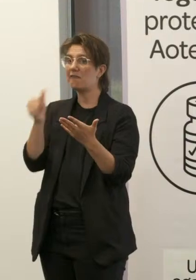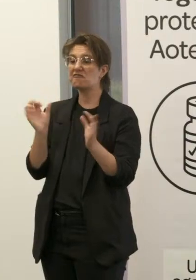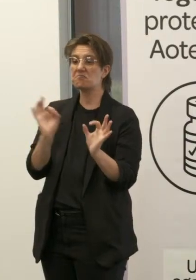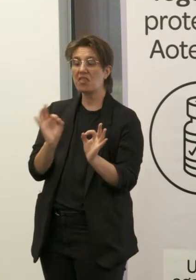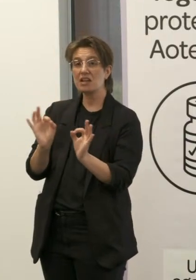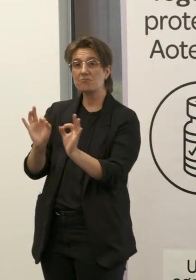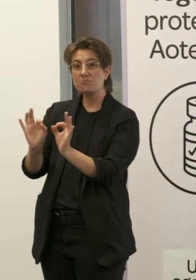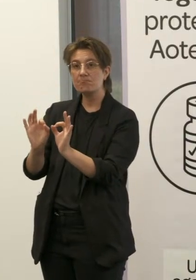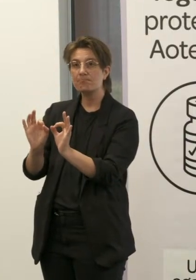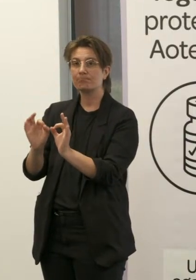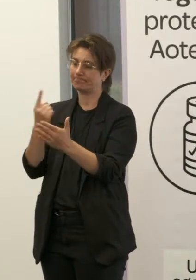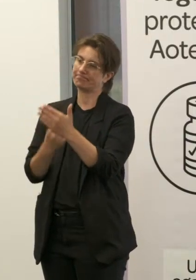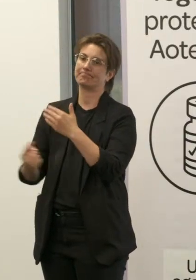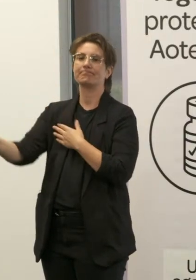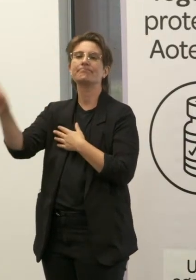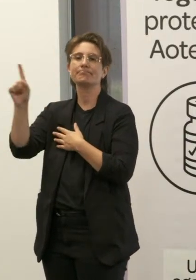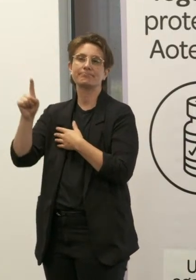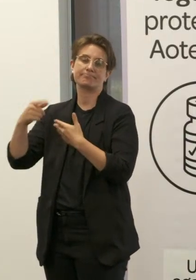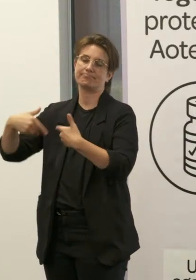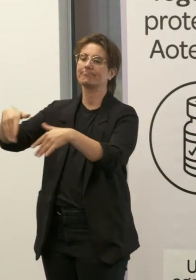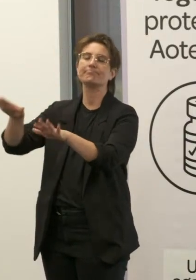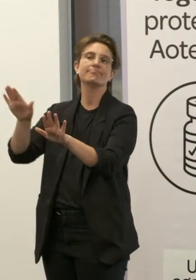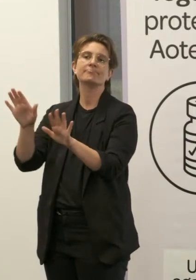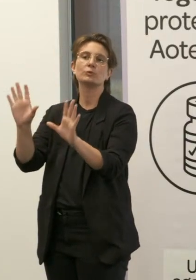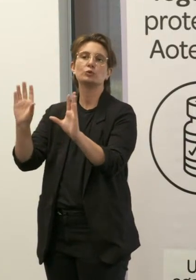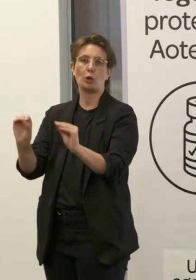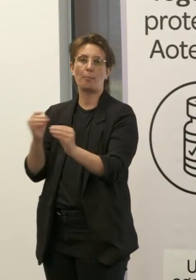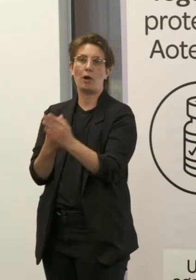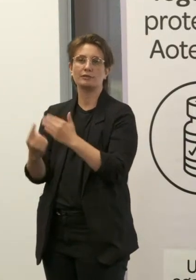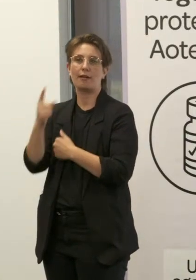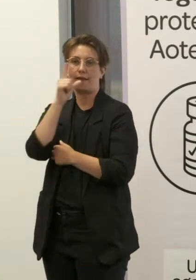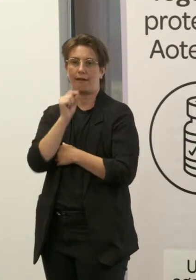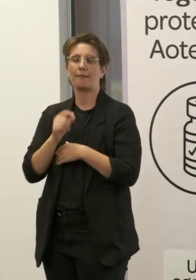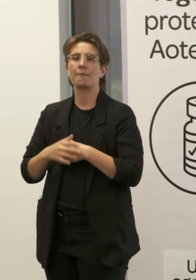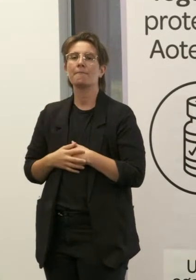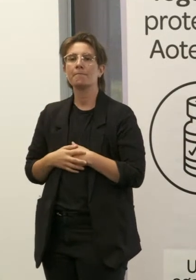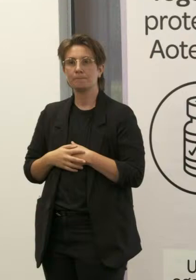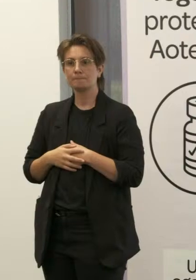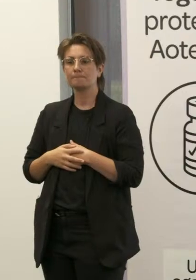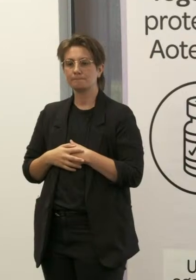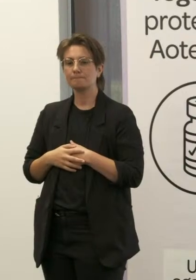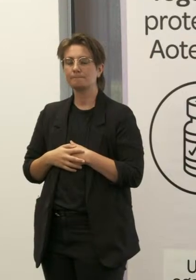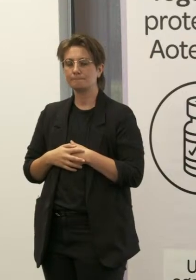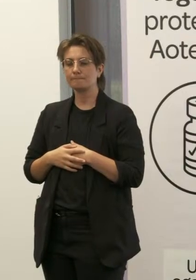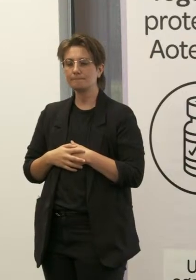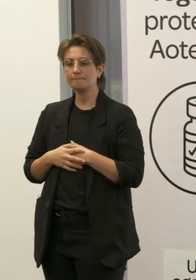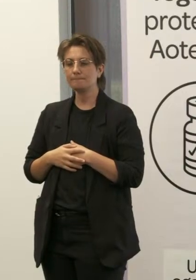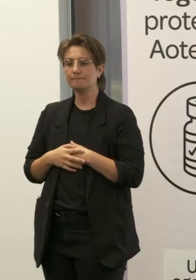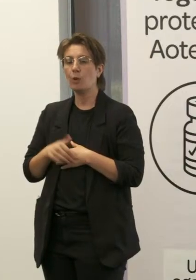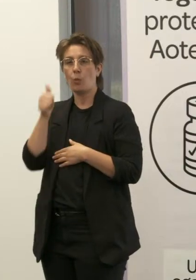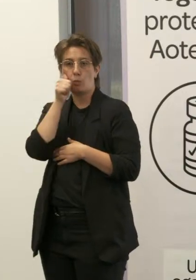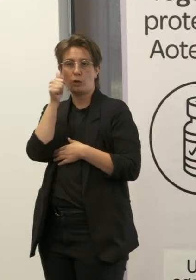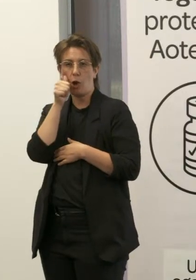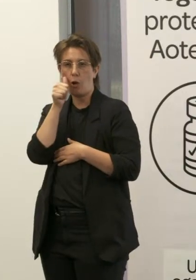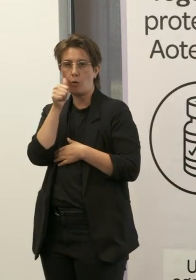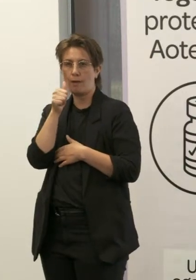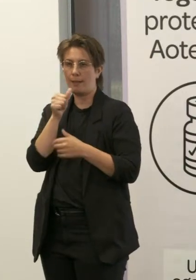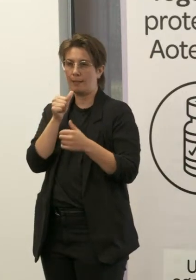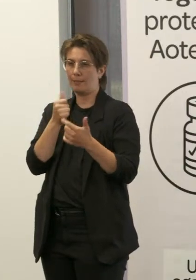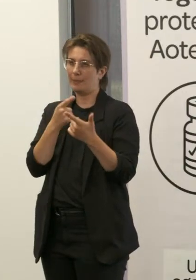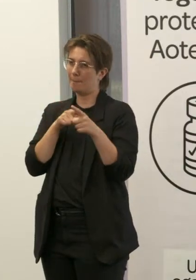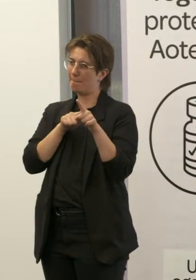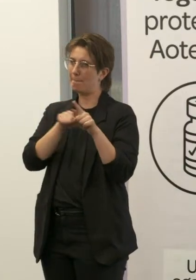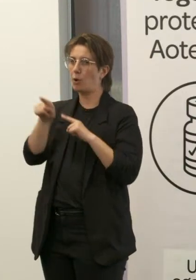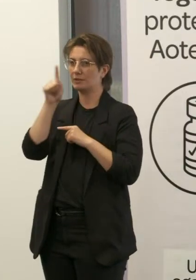household. We do know that households, just with Delta, with Omicron, are the place where we see the highest conversion